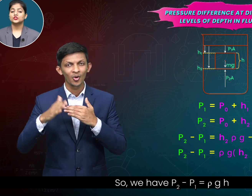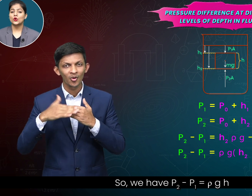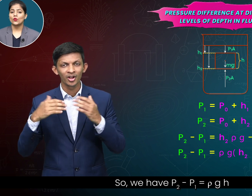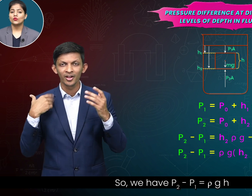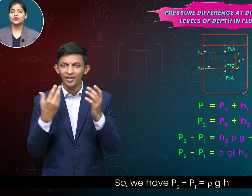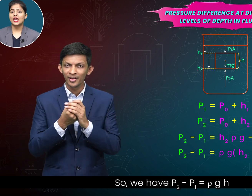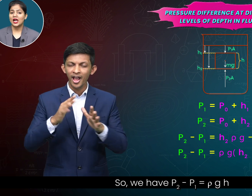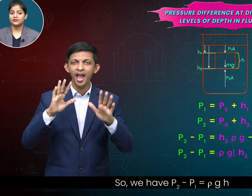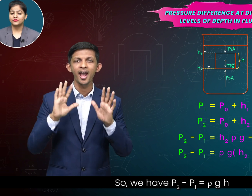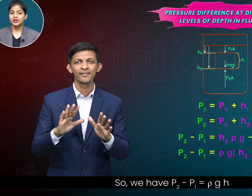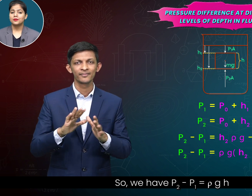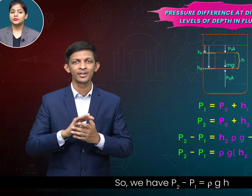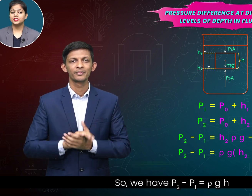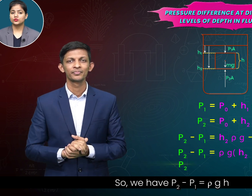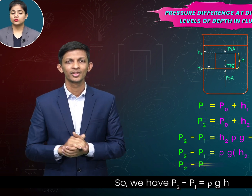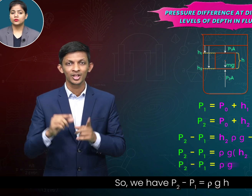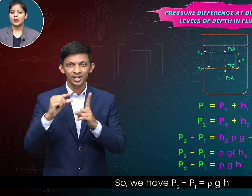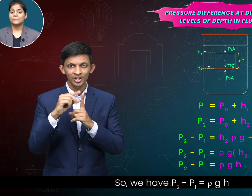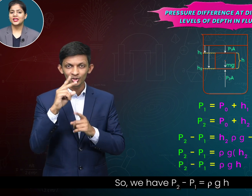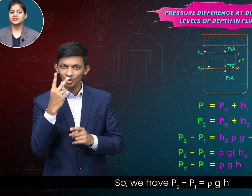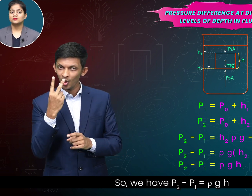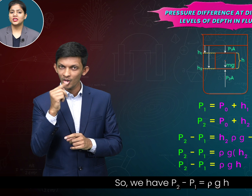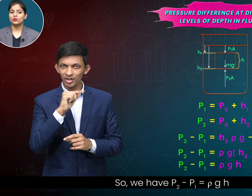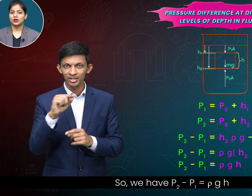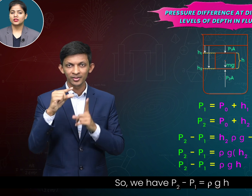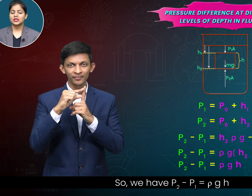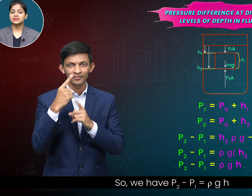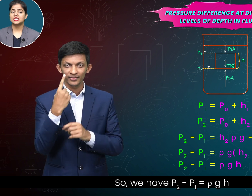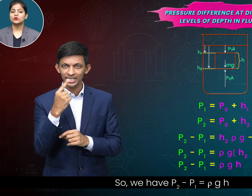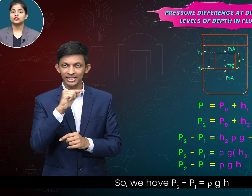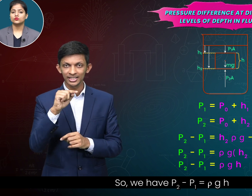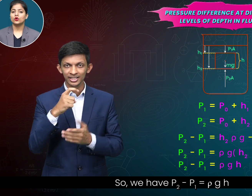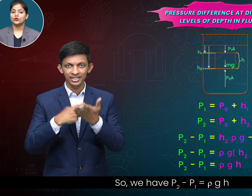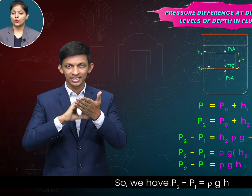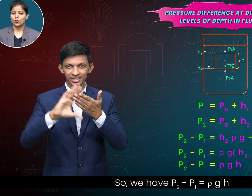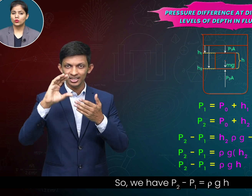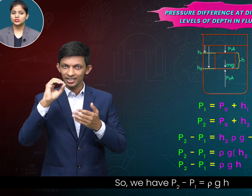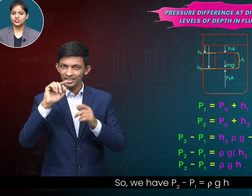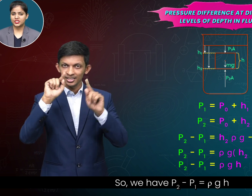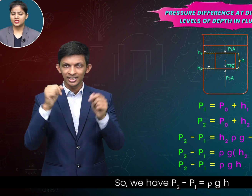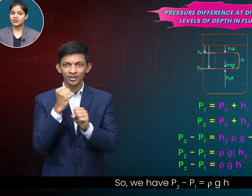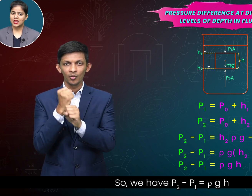So, we have P2 minus P1 is equal to rho g